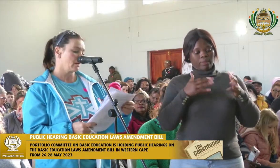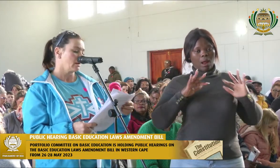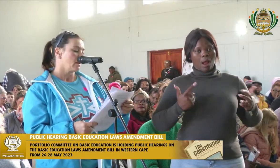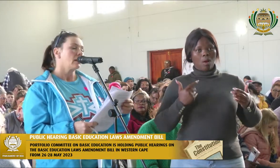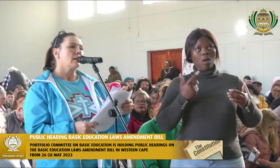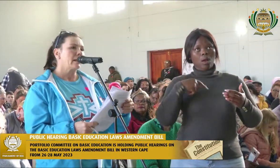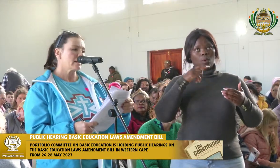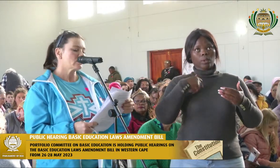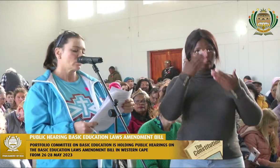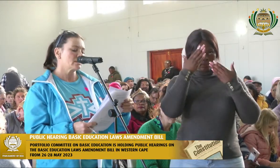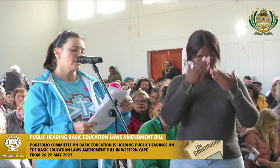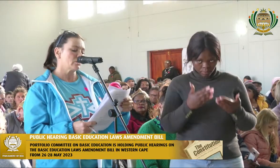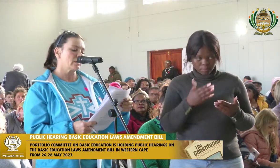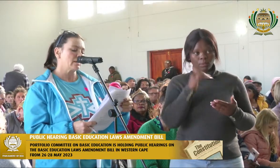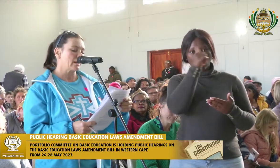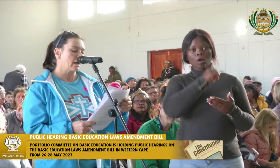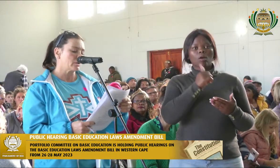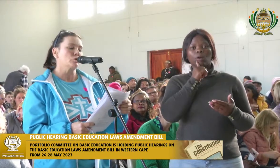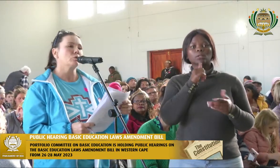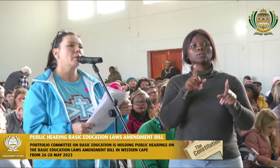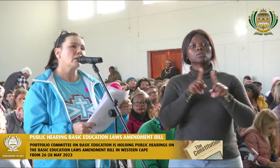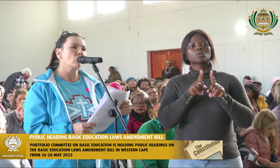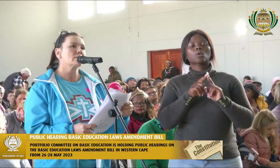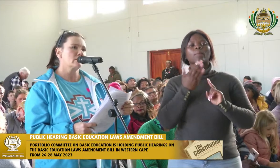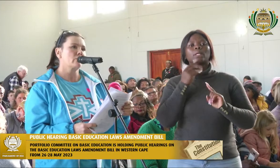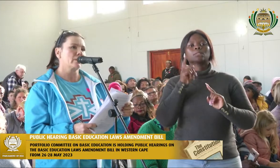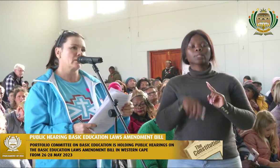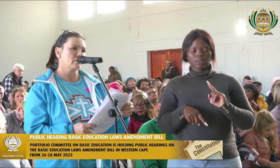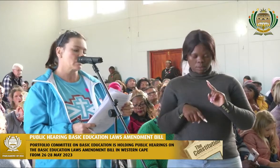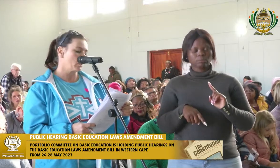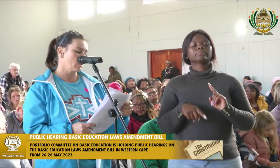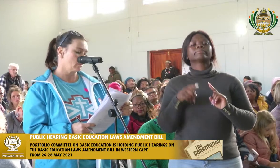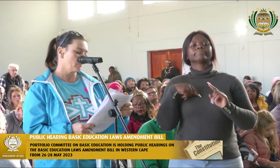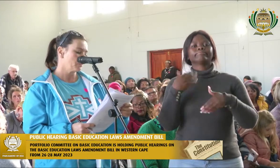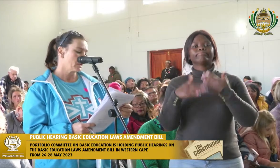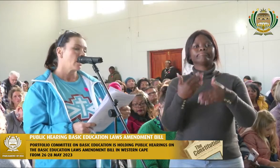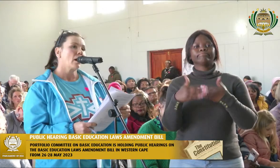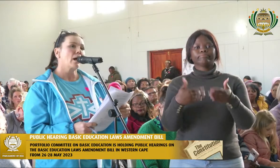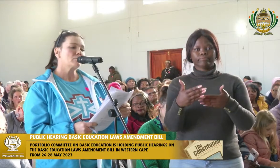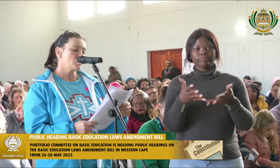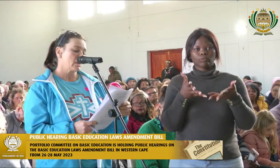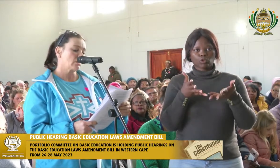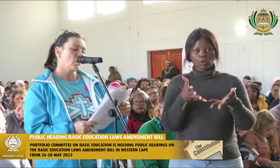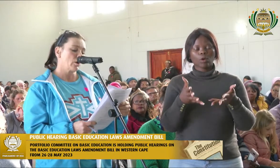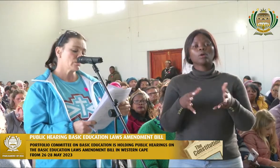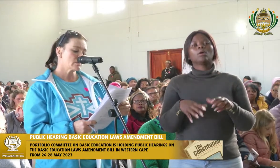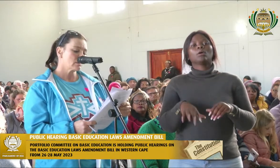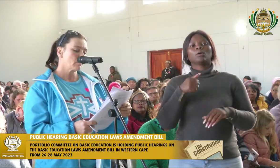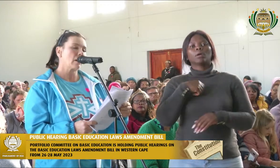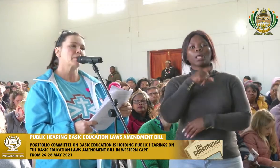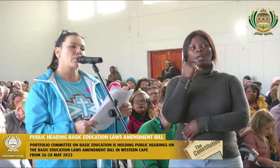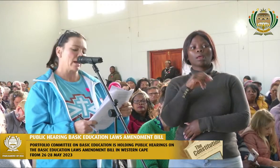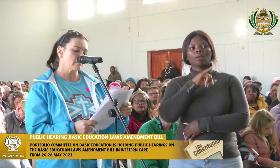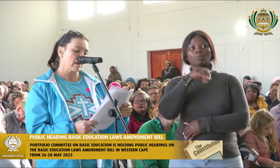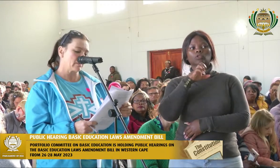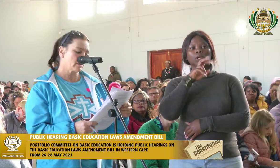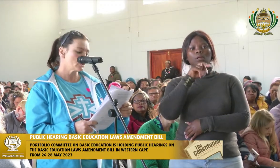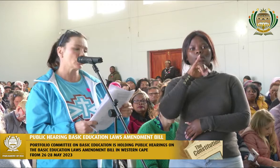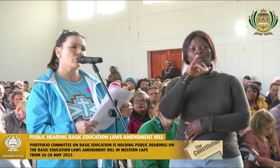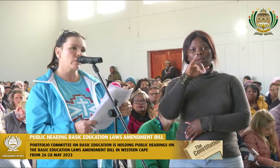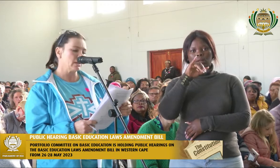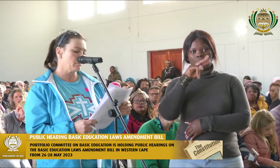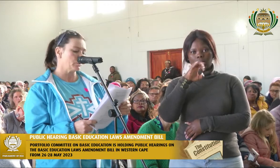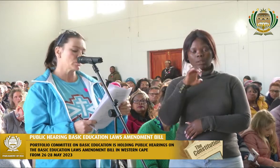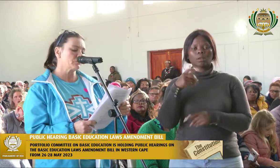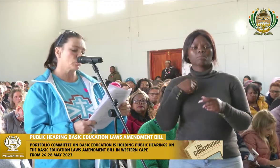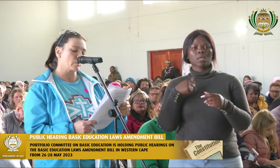sovereignty. Let us continue in that attitude when considering this bill. I'm Jeanette Hose. I'm a grandmother